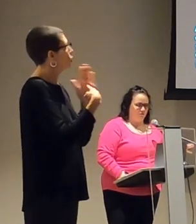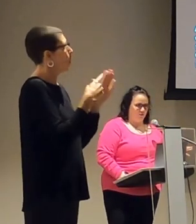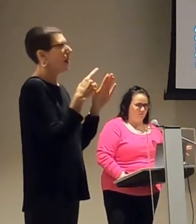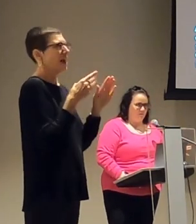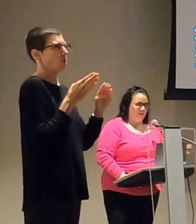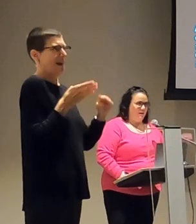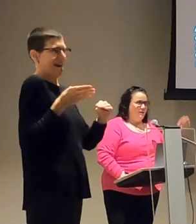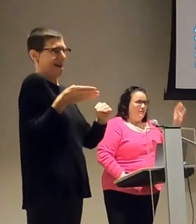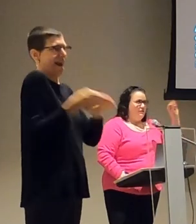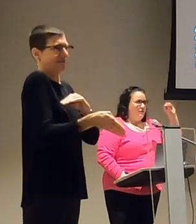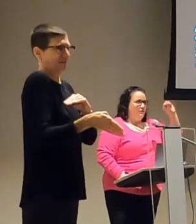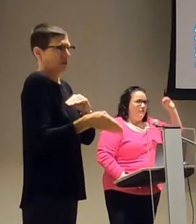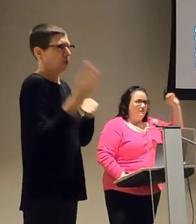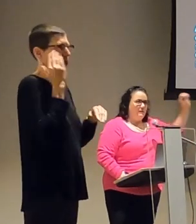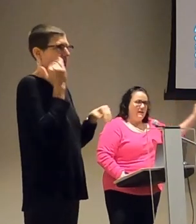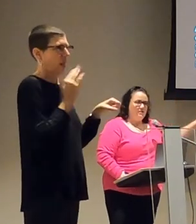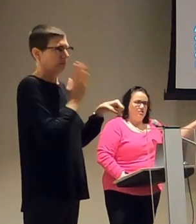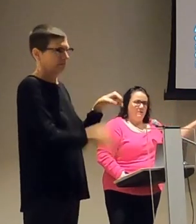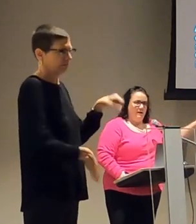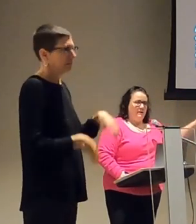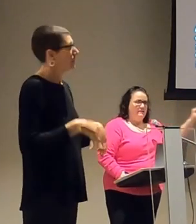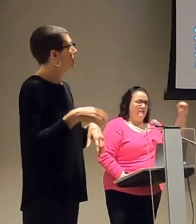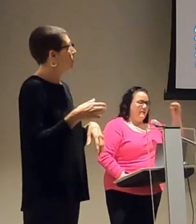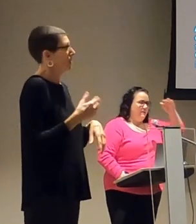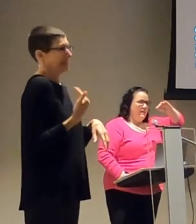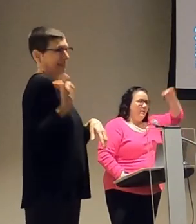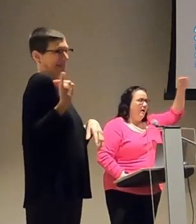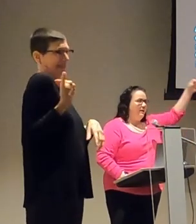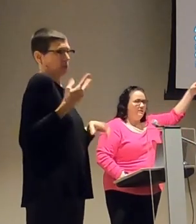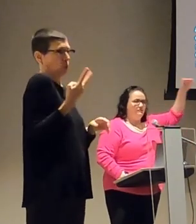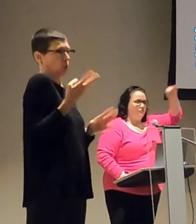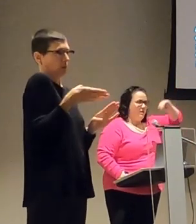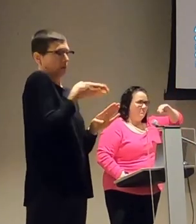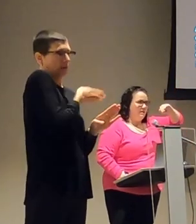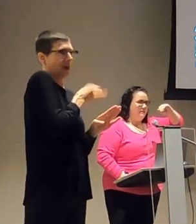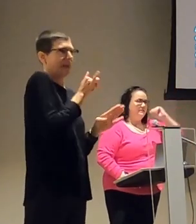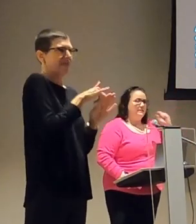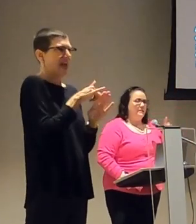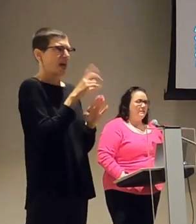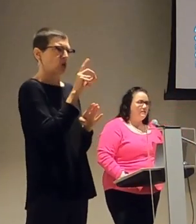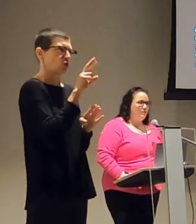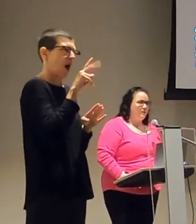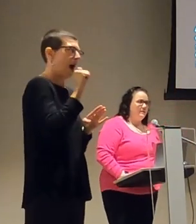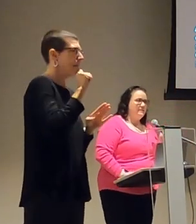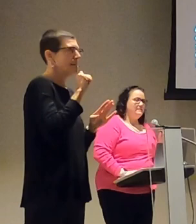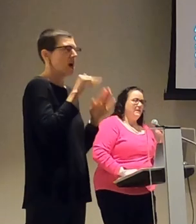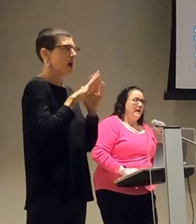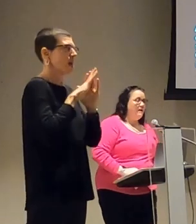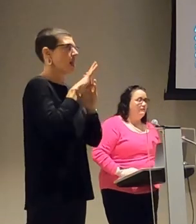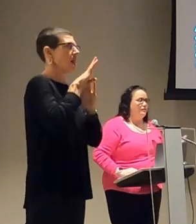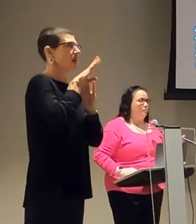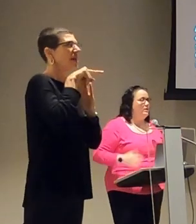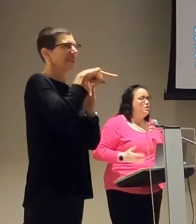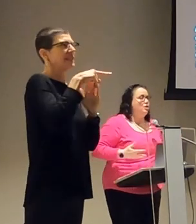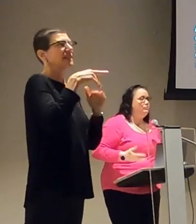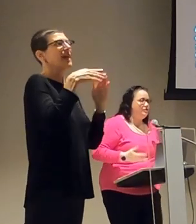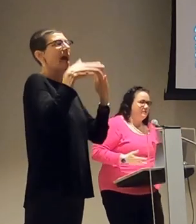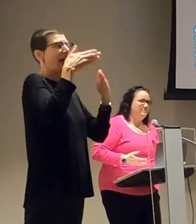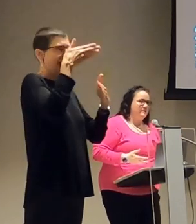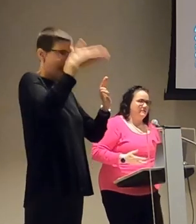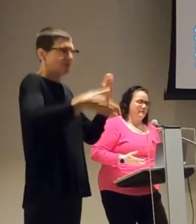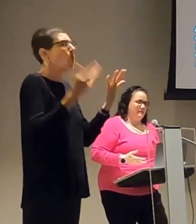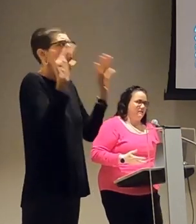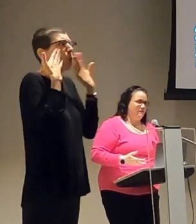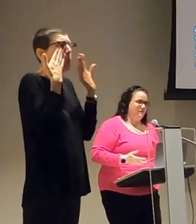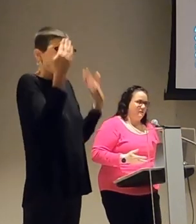moments after. So the last two paintings, again, that height of drama. This one is after. We know